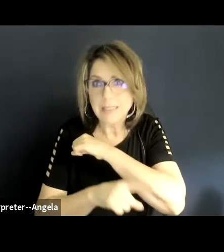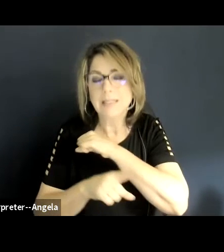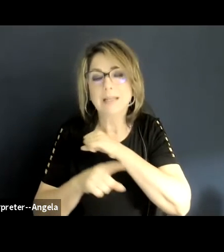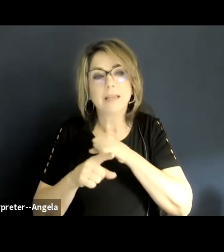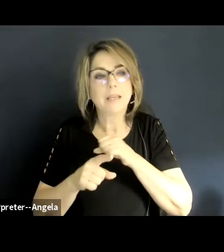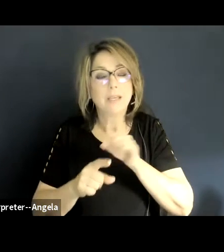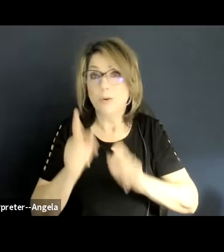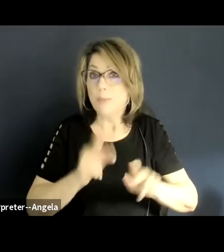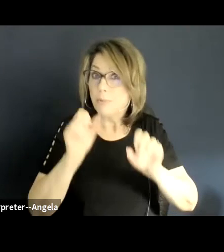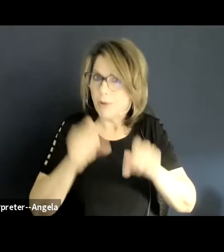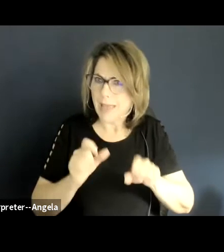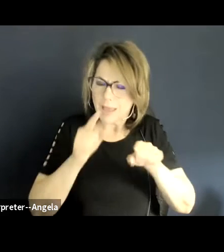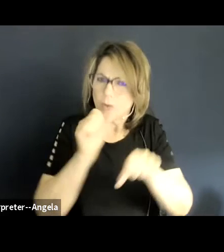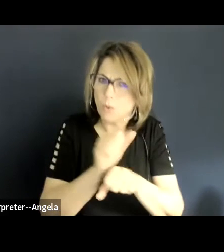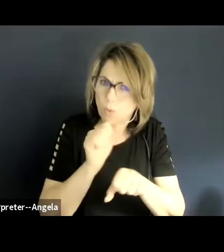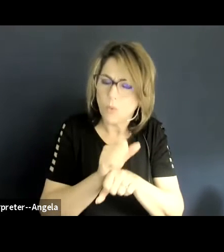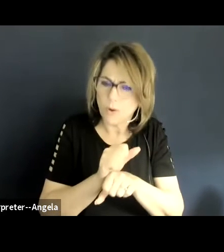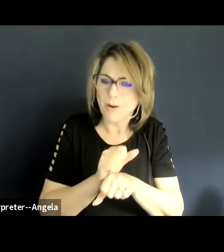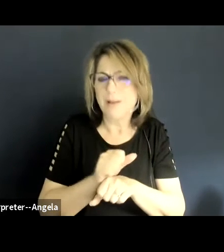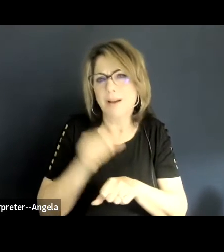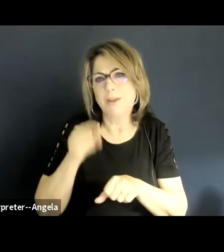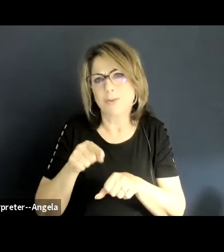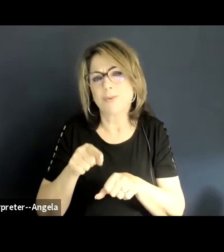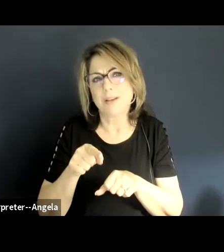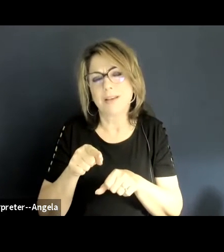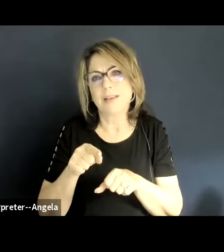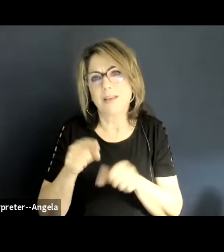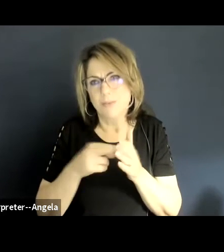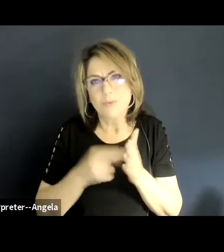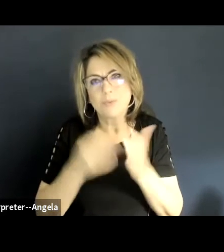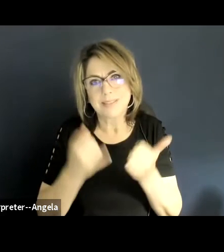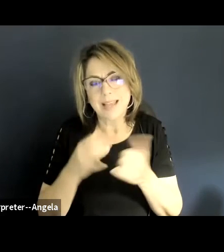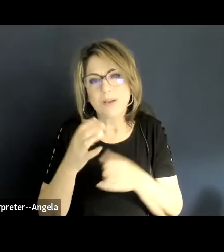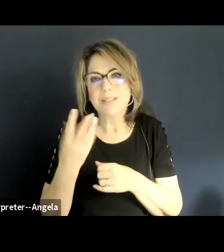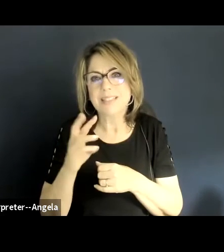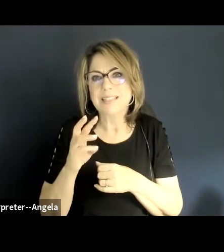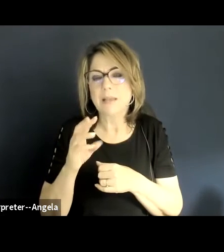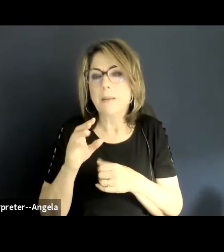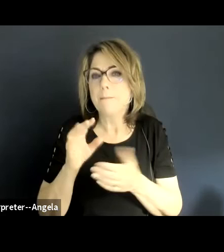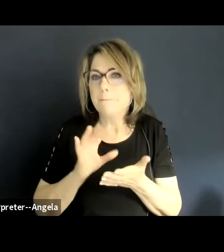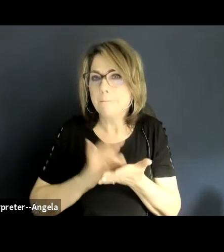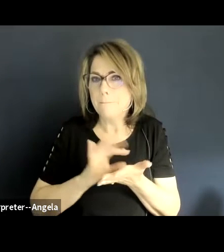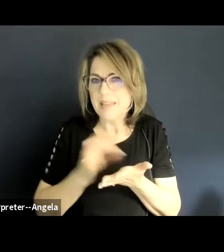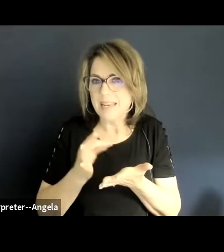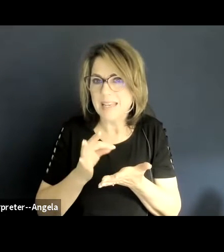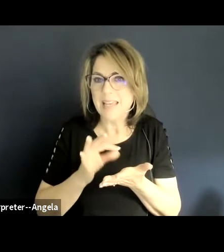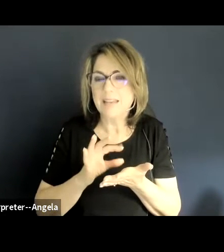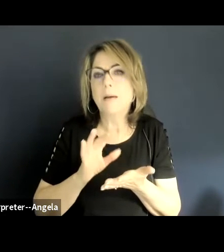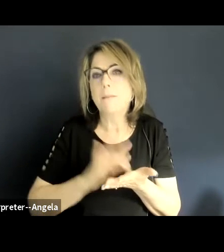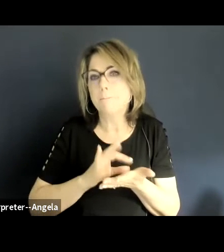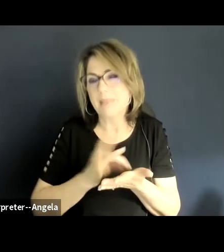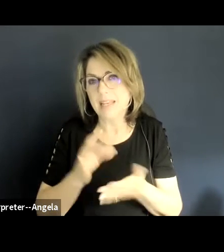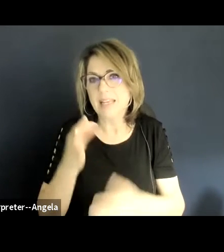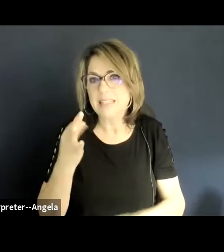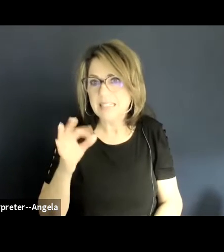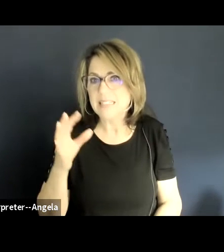People can go to work under our existing framework, and 1619B, Medicaid 1619B will be available. So a